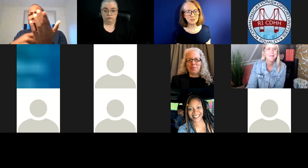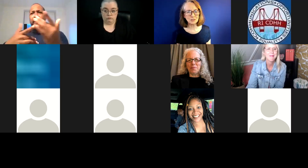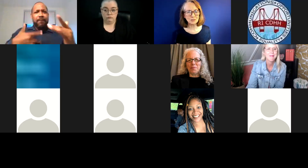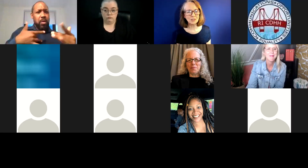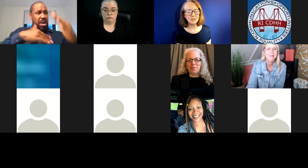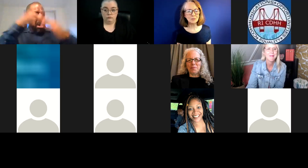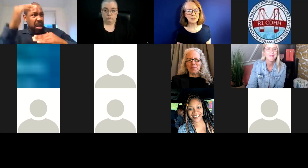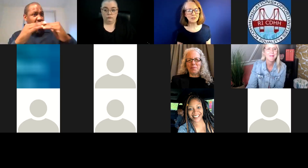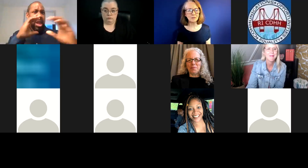critical. But